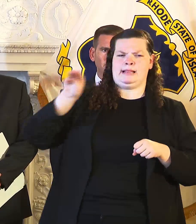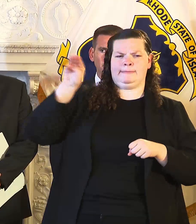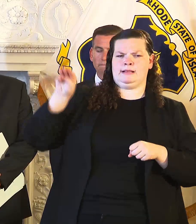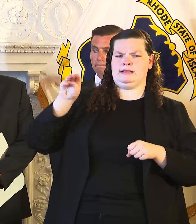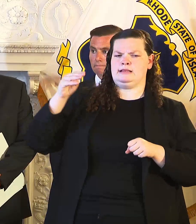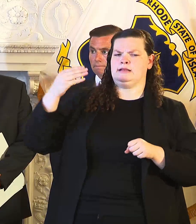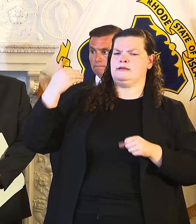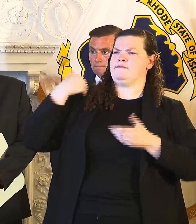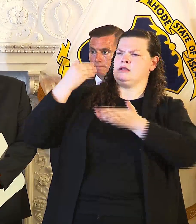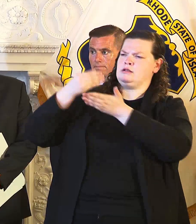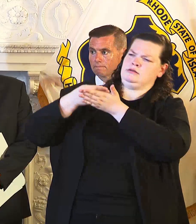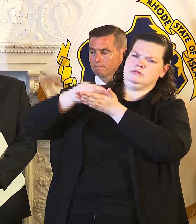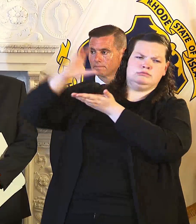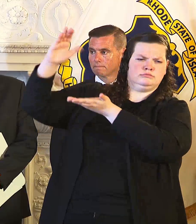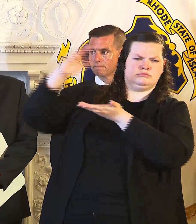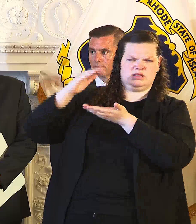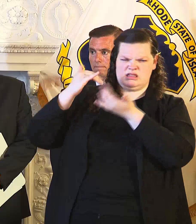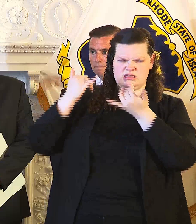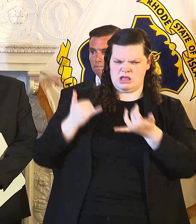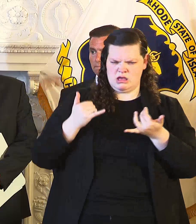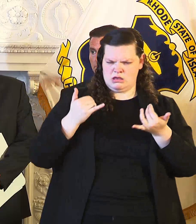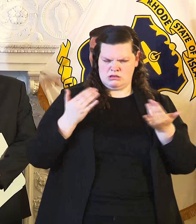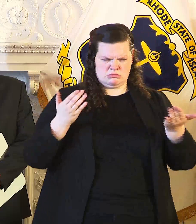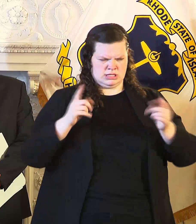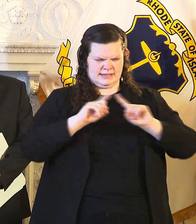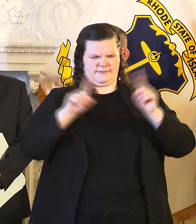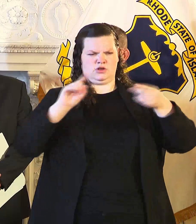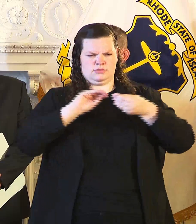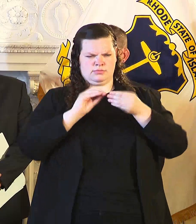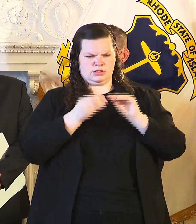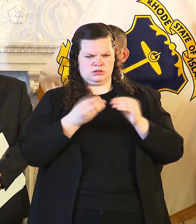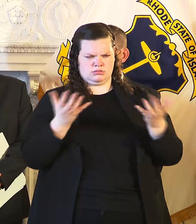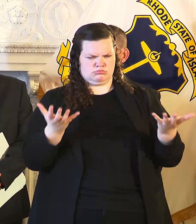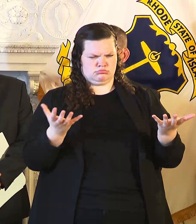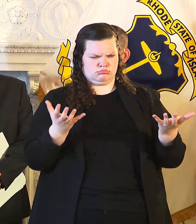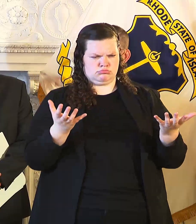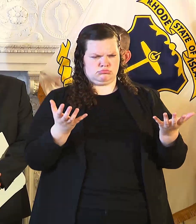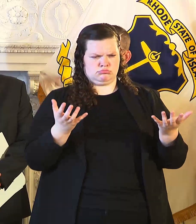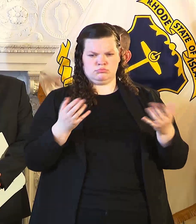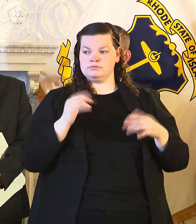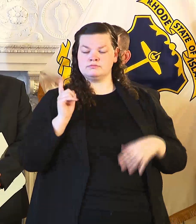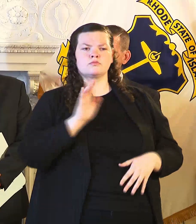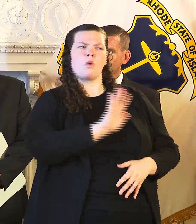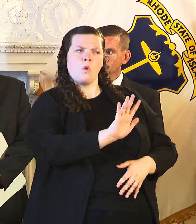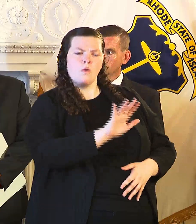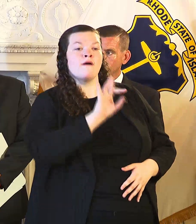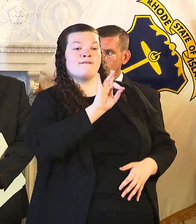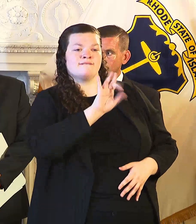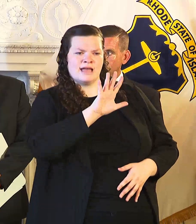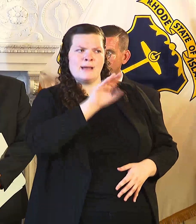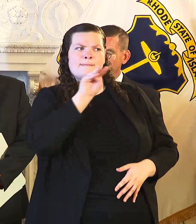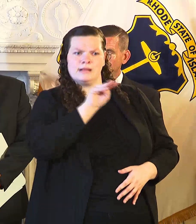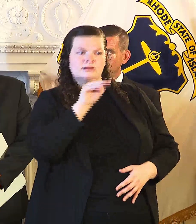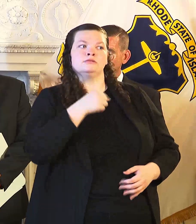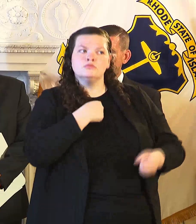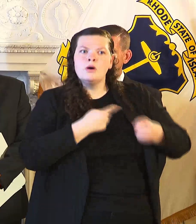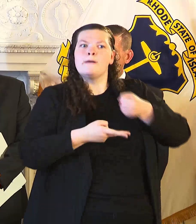change? So the budget, I think we initially had about $85 million that was reserved for remember this